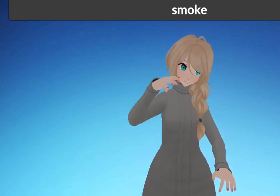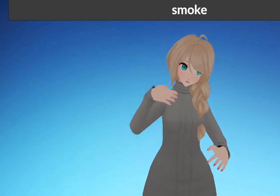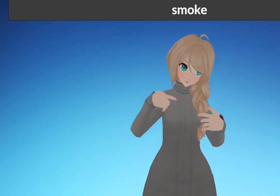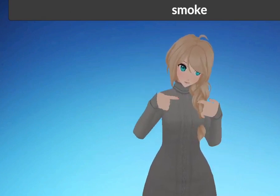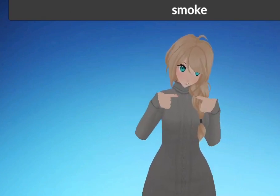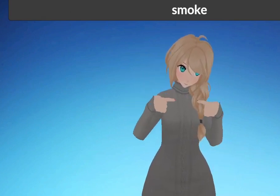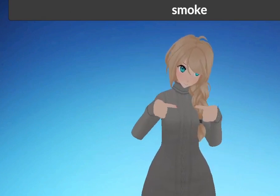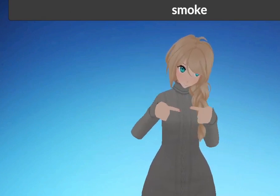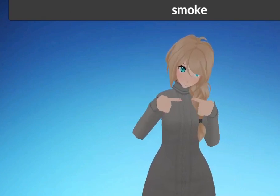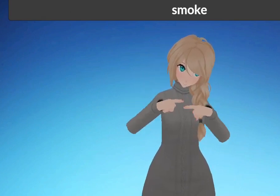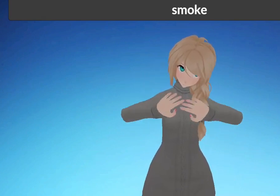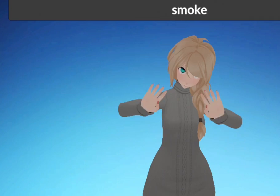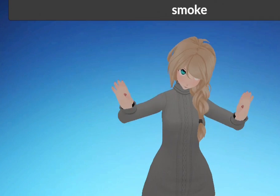your lung. No.